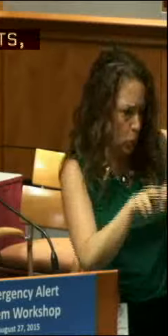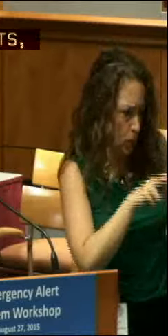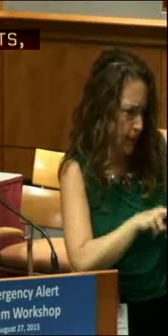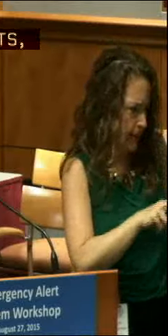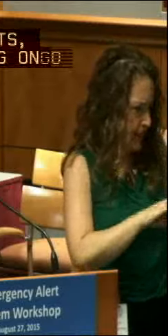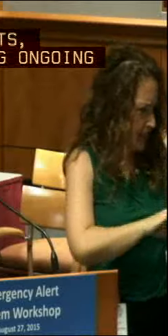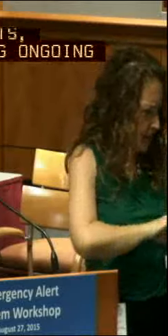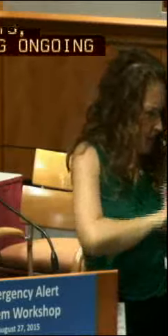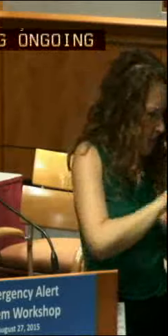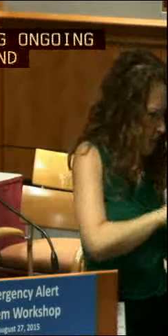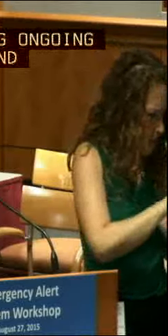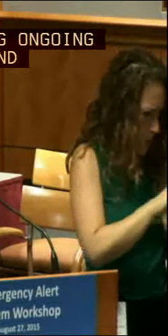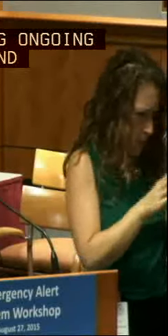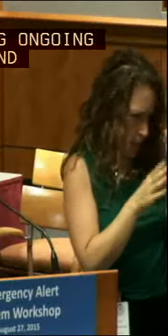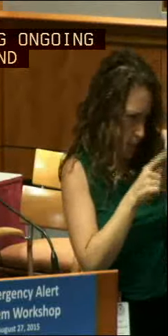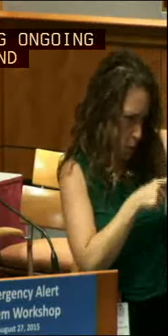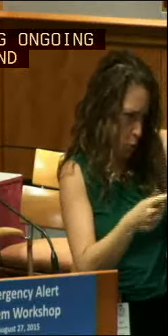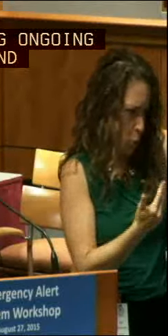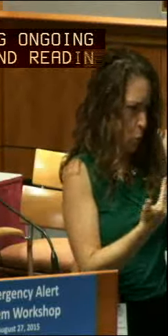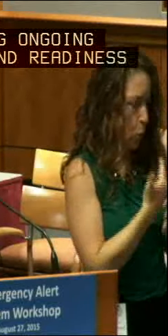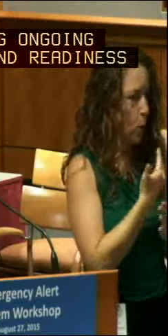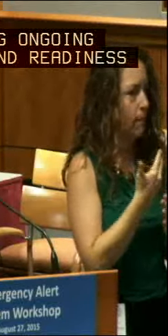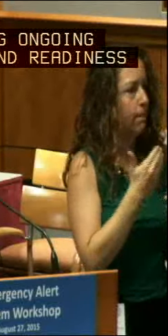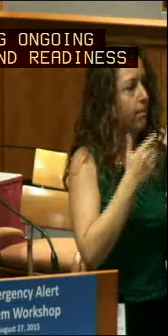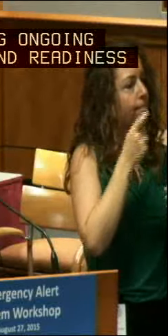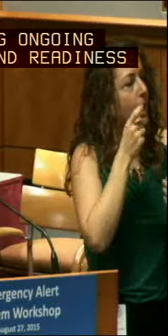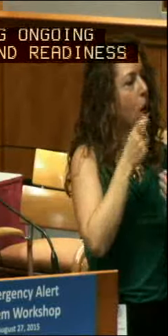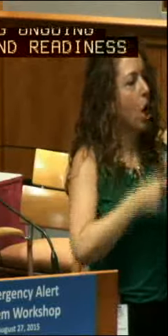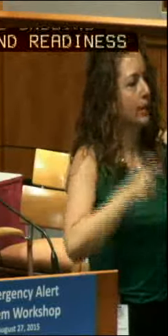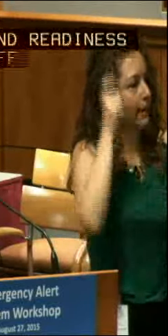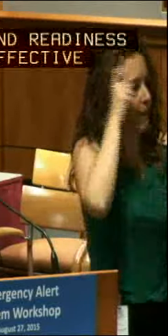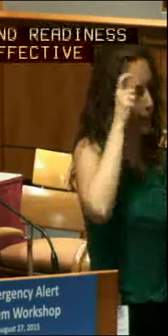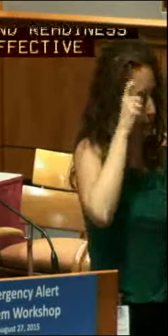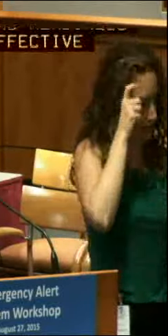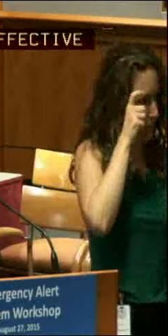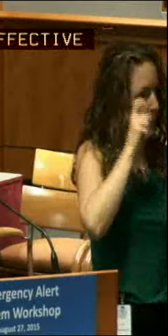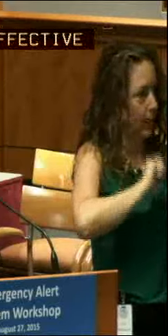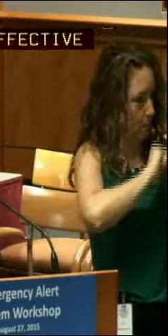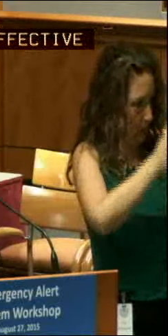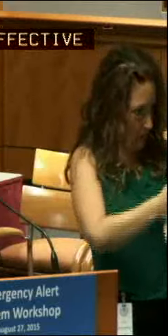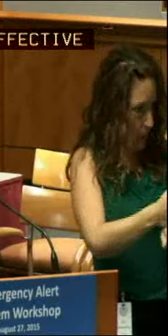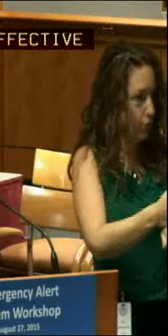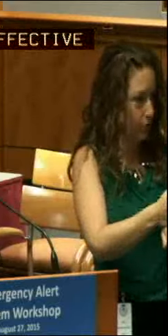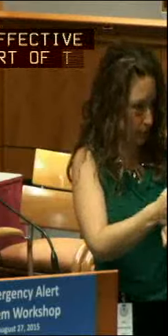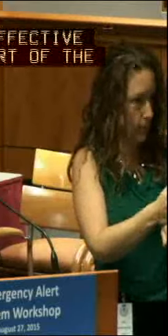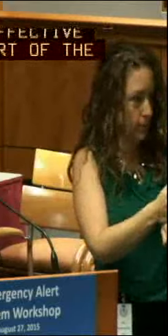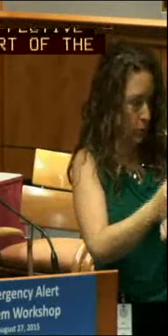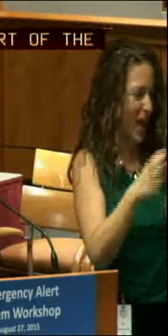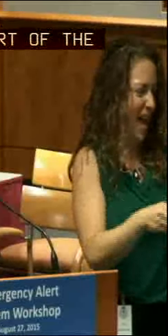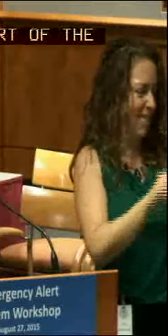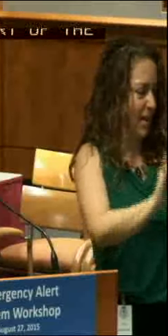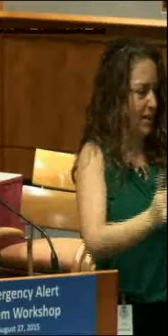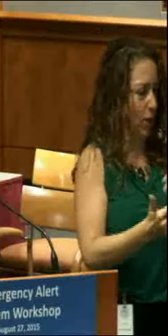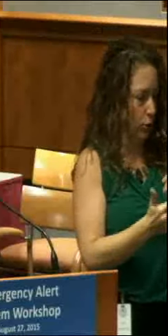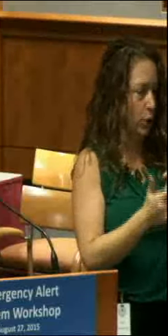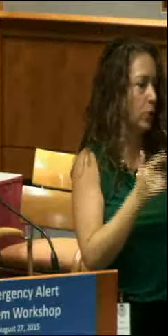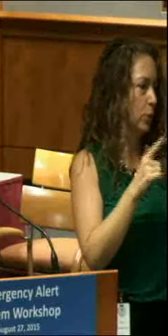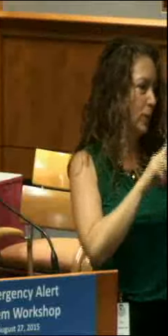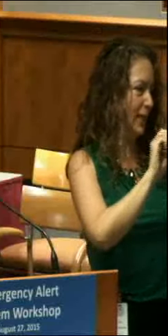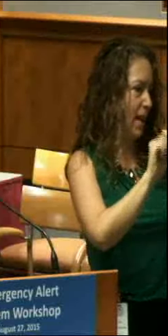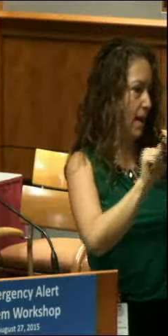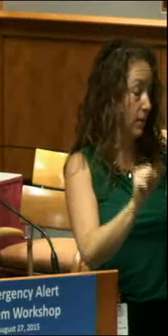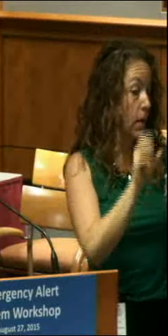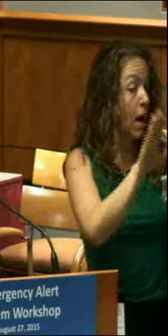cost-effective implementation as part of the EAS. We recognize that TTS technology is